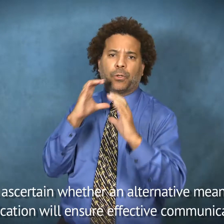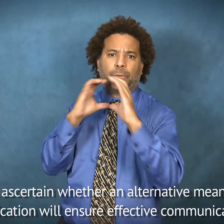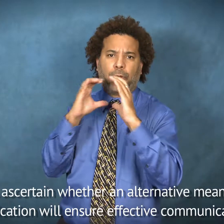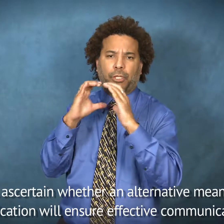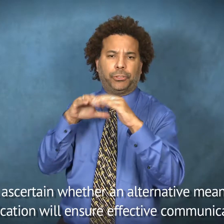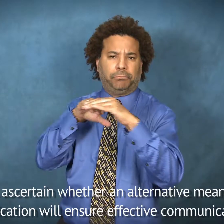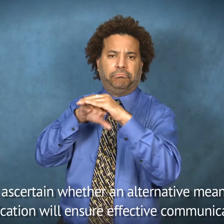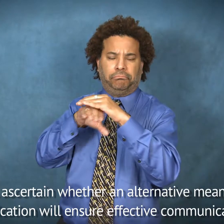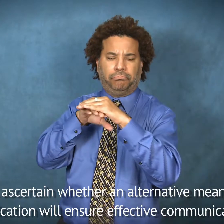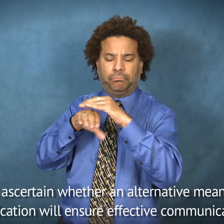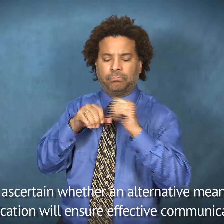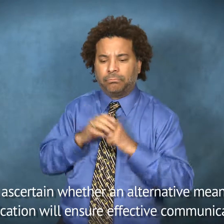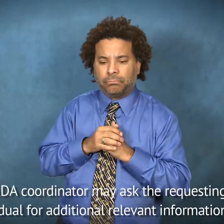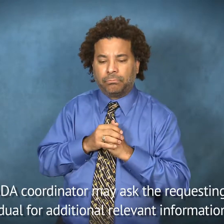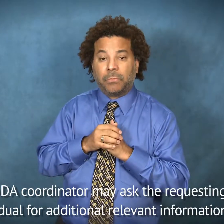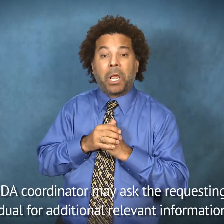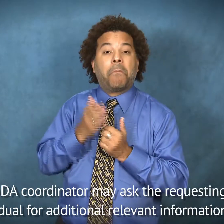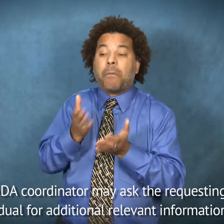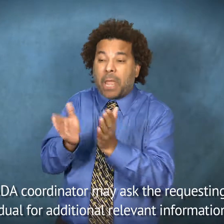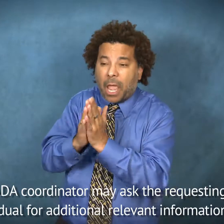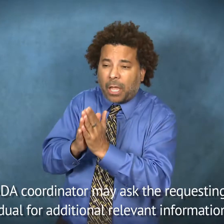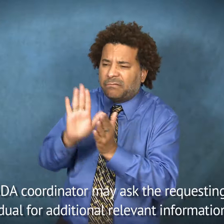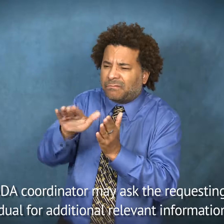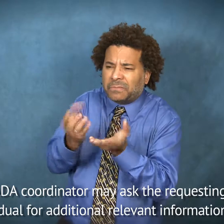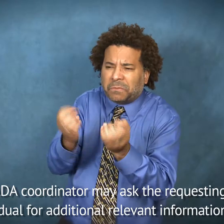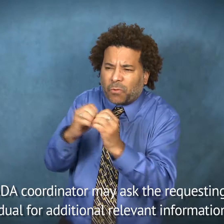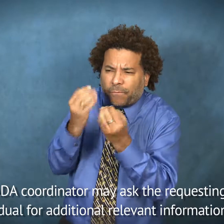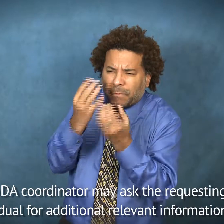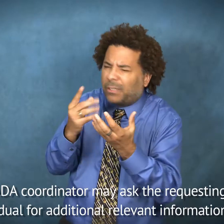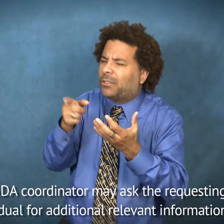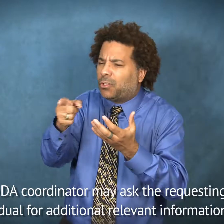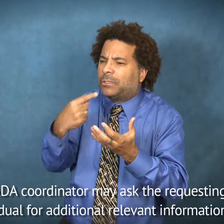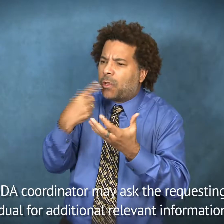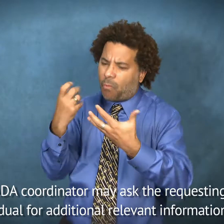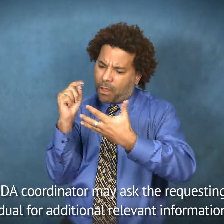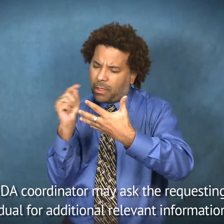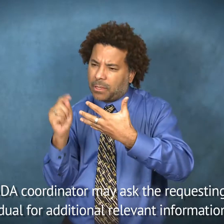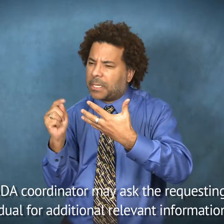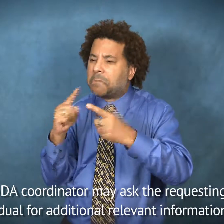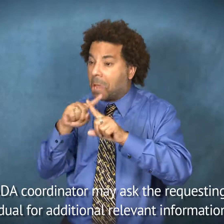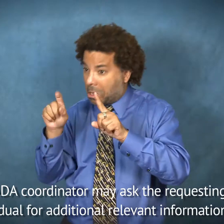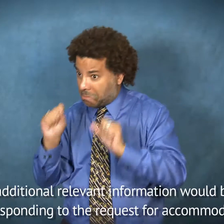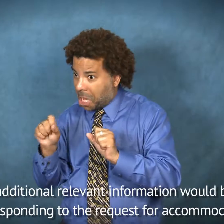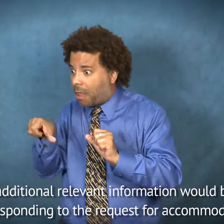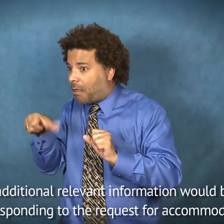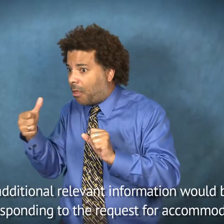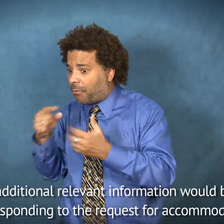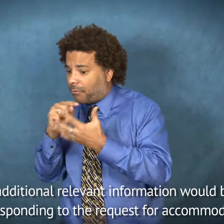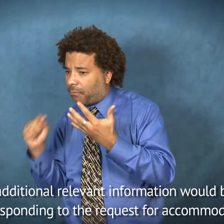The ADA coordinator may ask the requesting individual for additional relevant information where additional relevant information would be helpful in